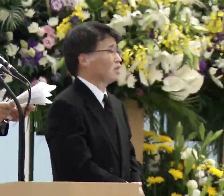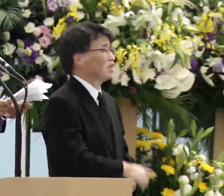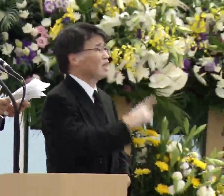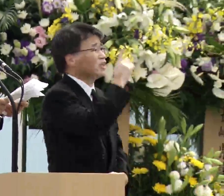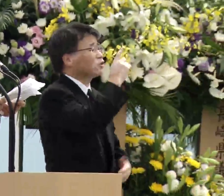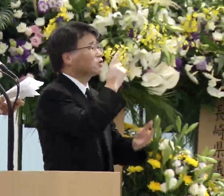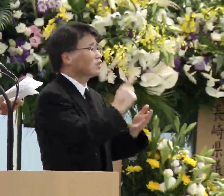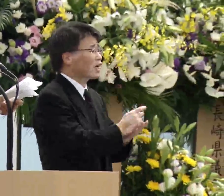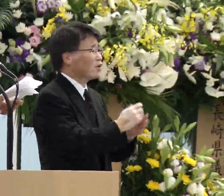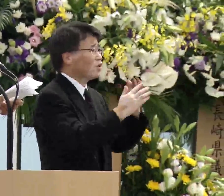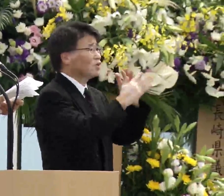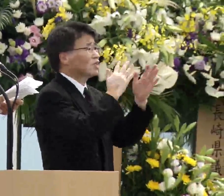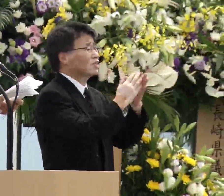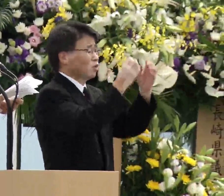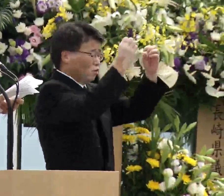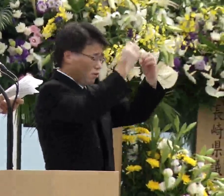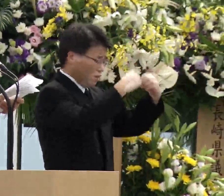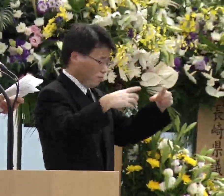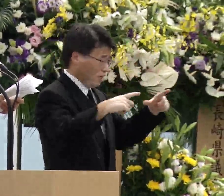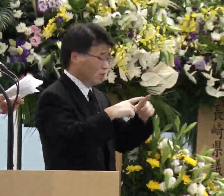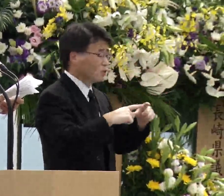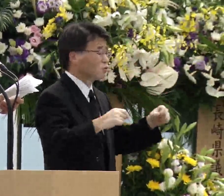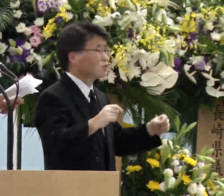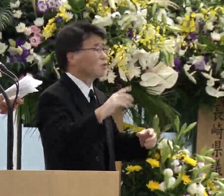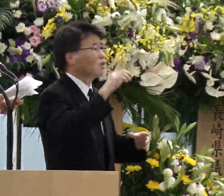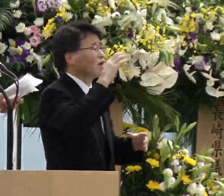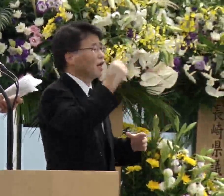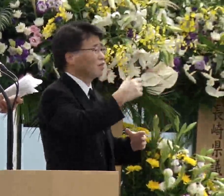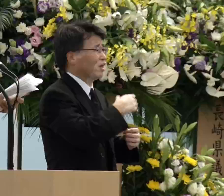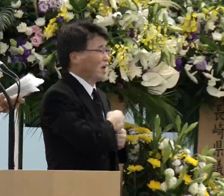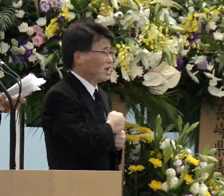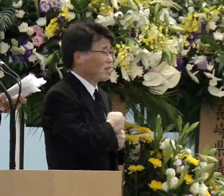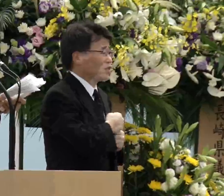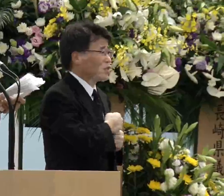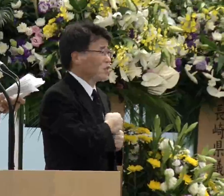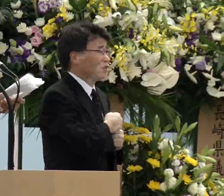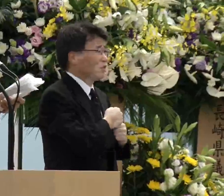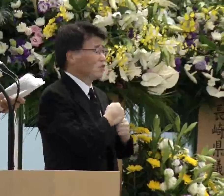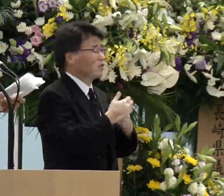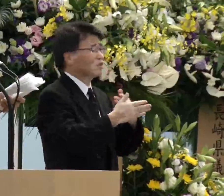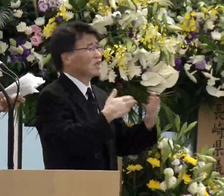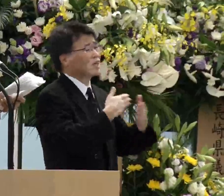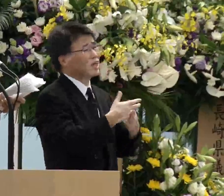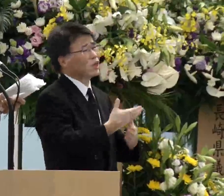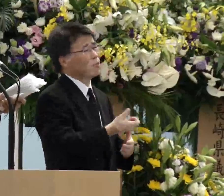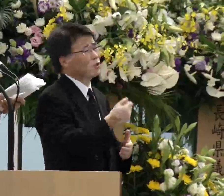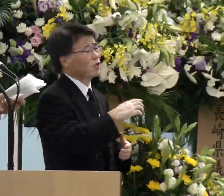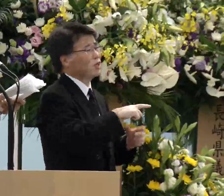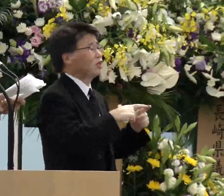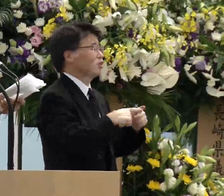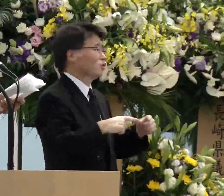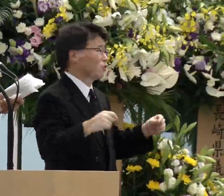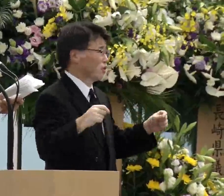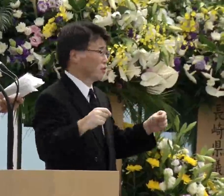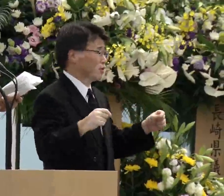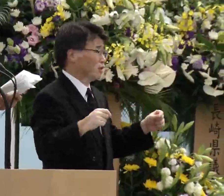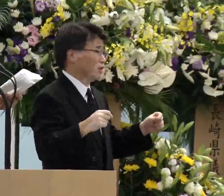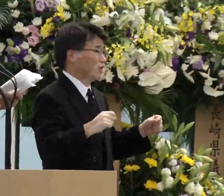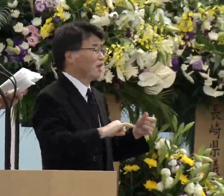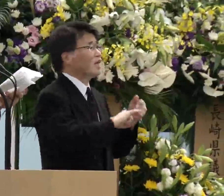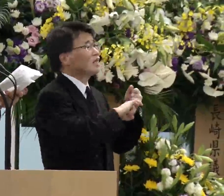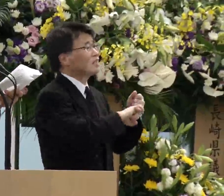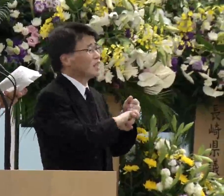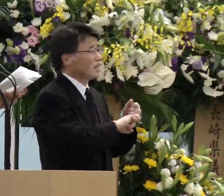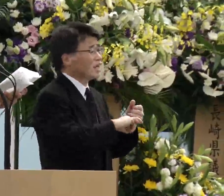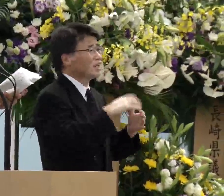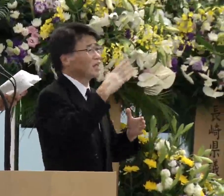only country in human history to have experienced the horror of nuclear devastation in war, Japan bears a